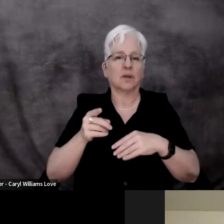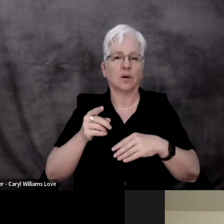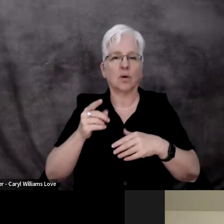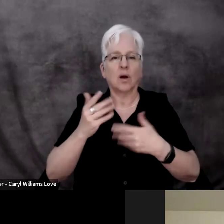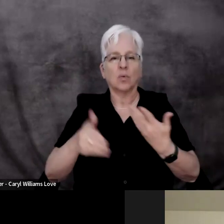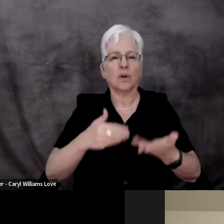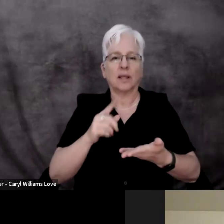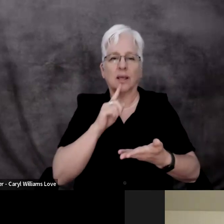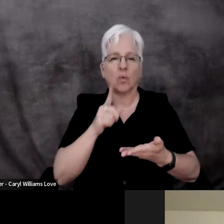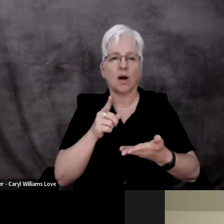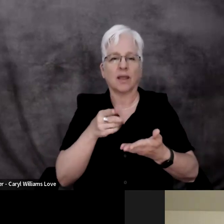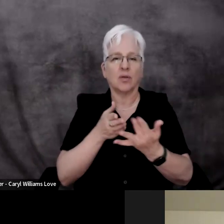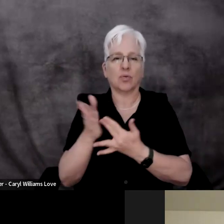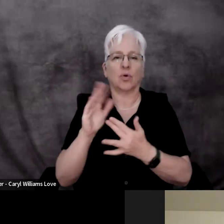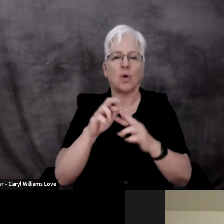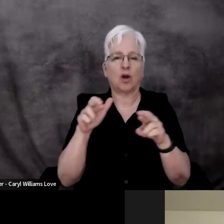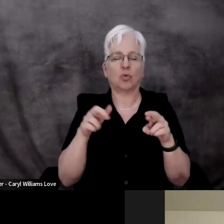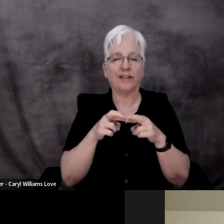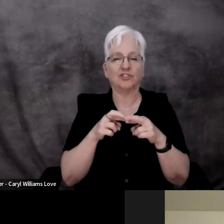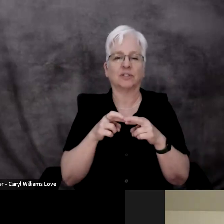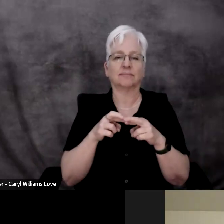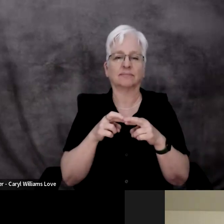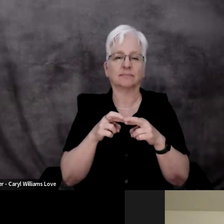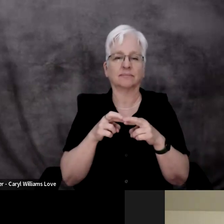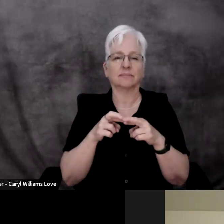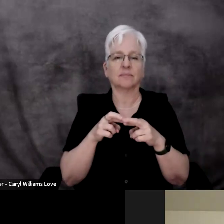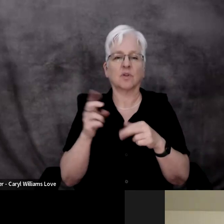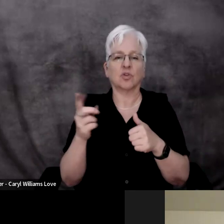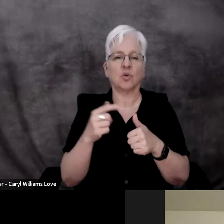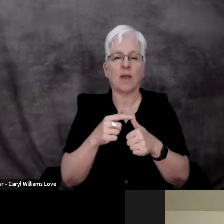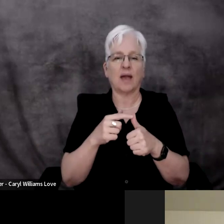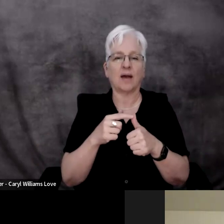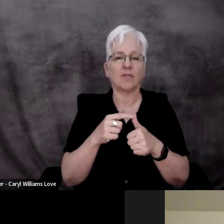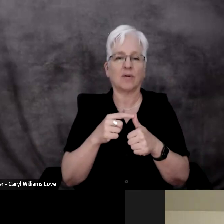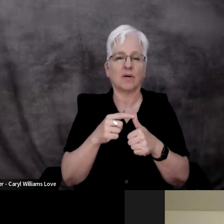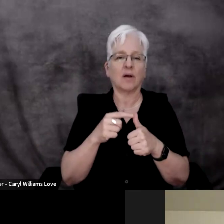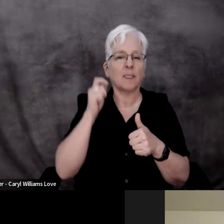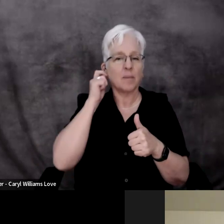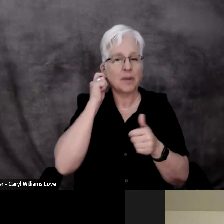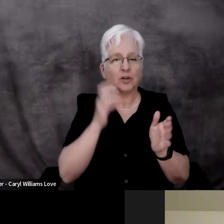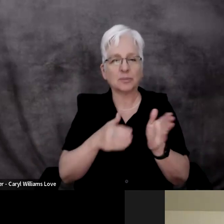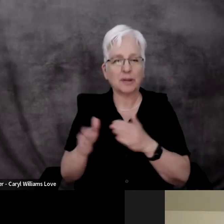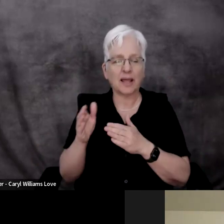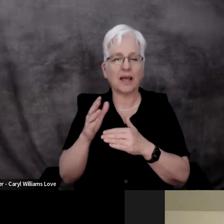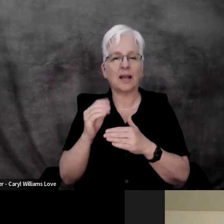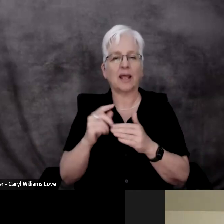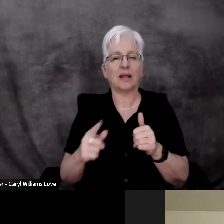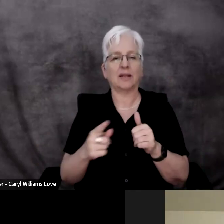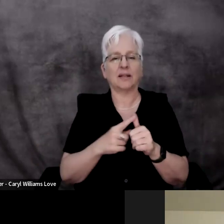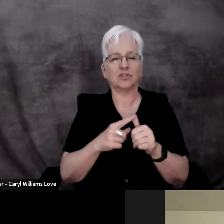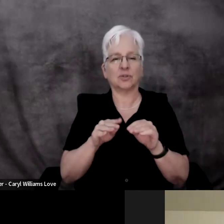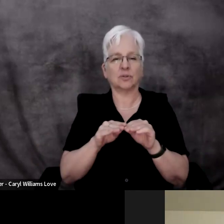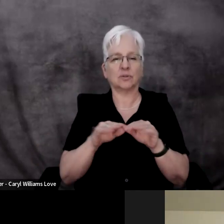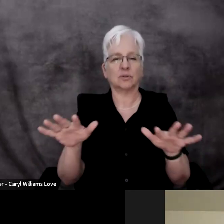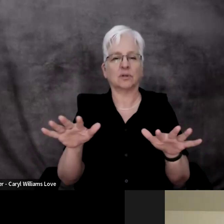County, you have to call the Pierce County Crisis Line. That initial screening takes minimum 5 to 15 minutes if